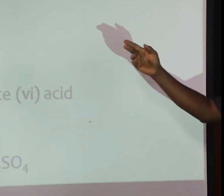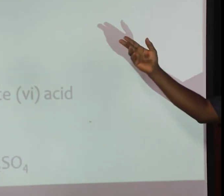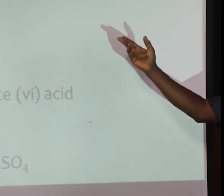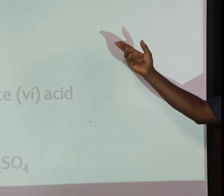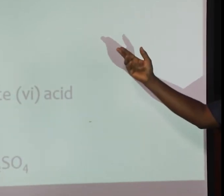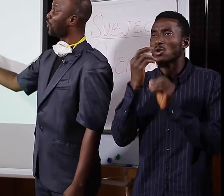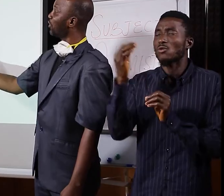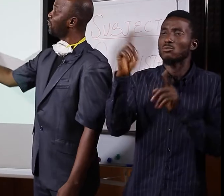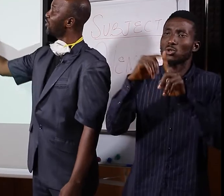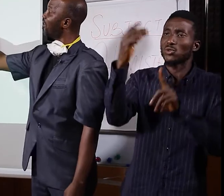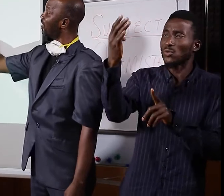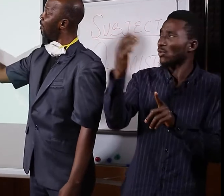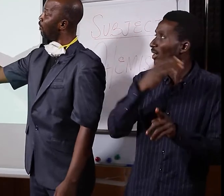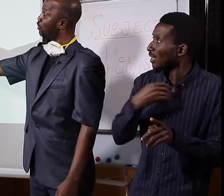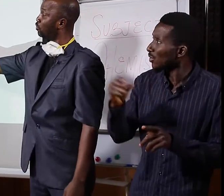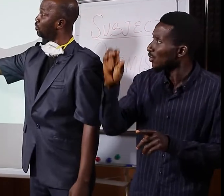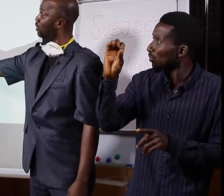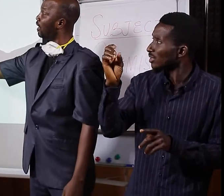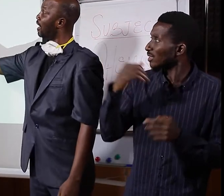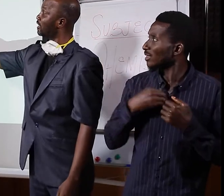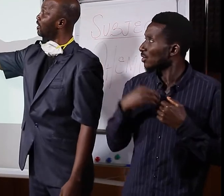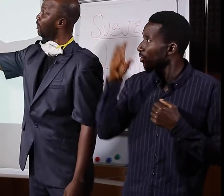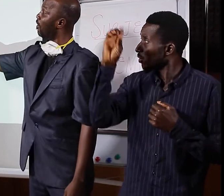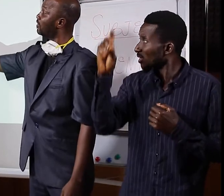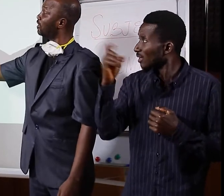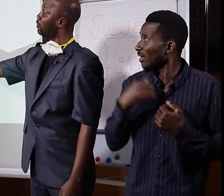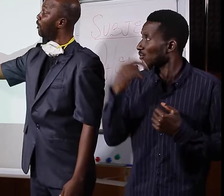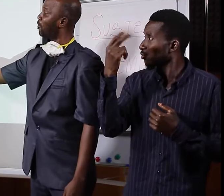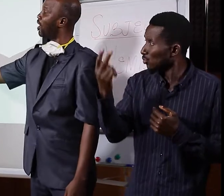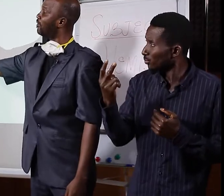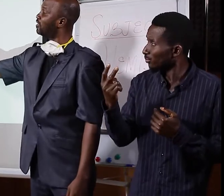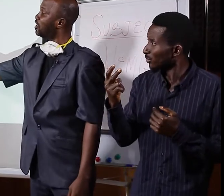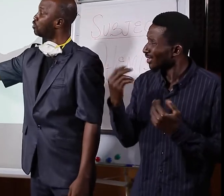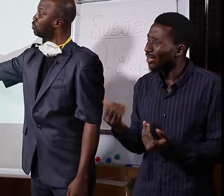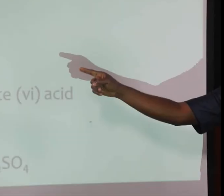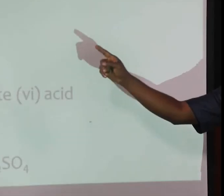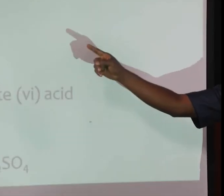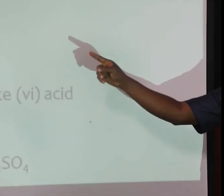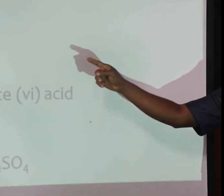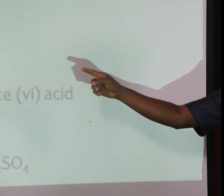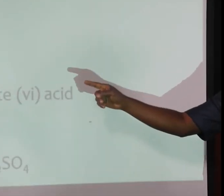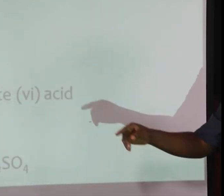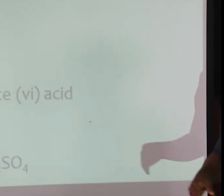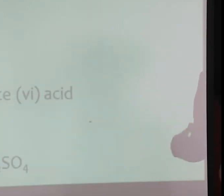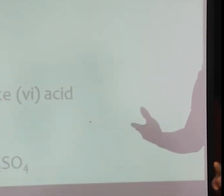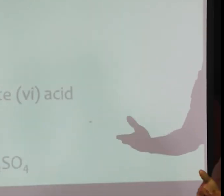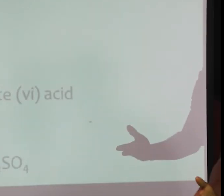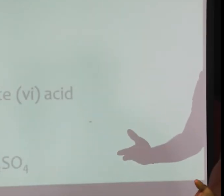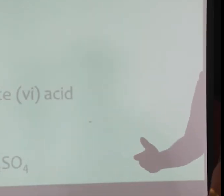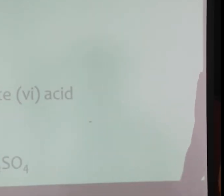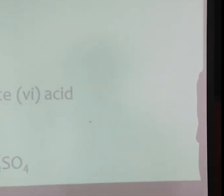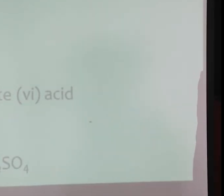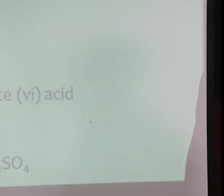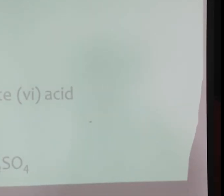has -2. So if you give carbon 2 and give oxygen 4, you have C2O4. But they have a